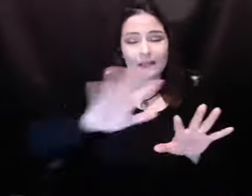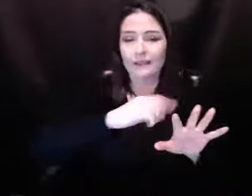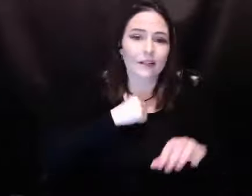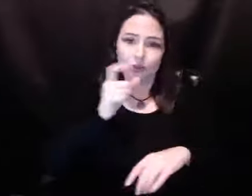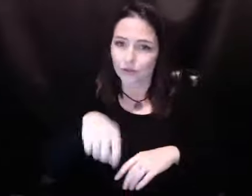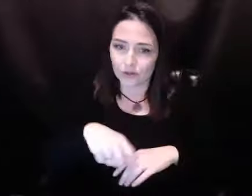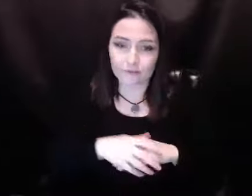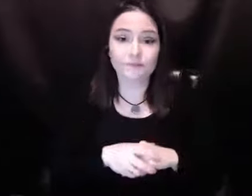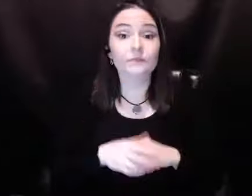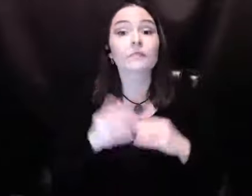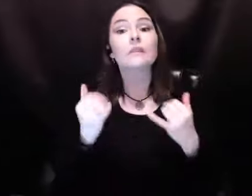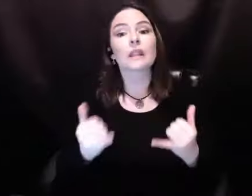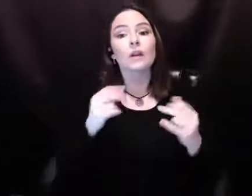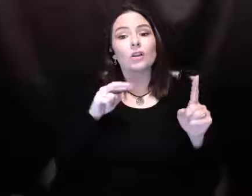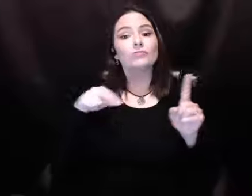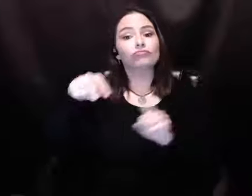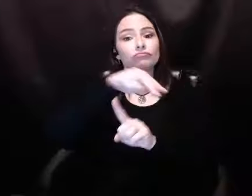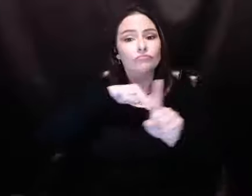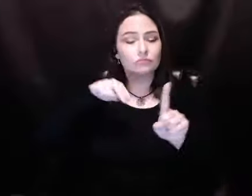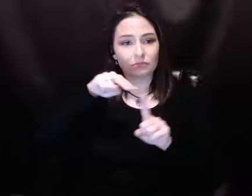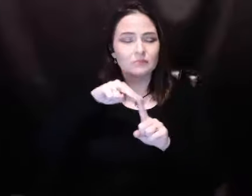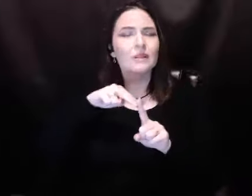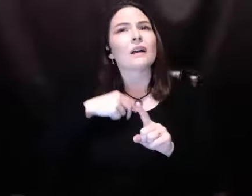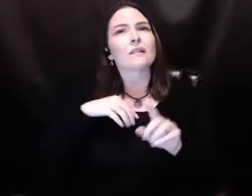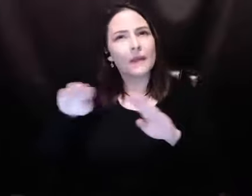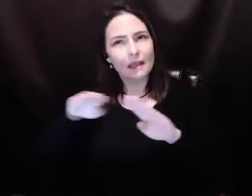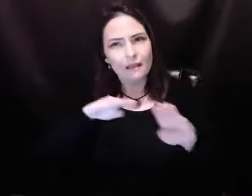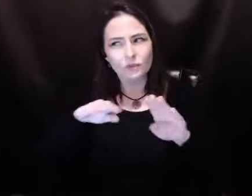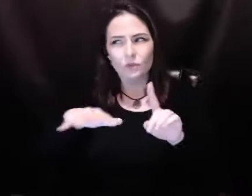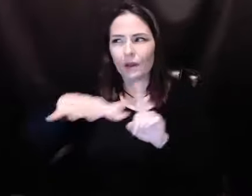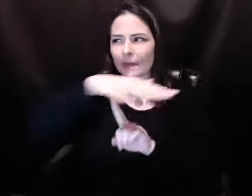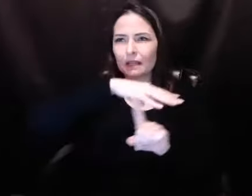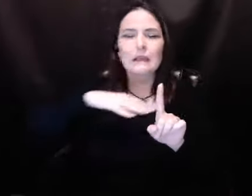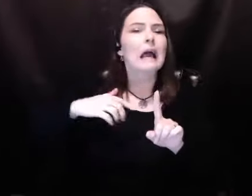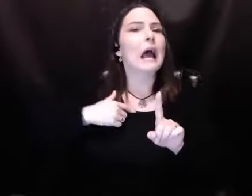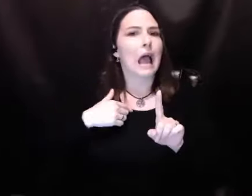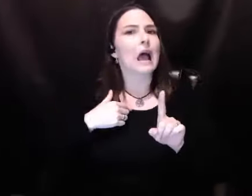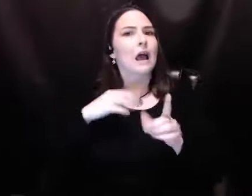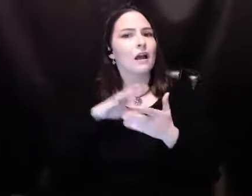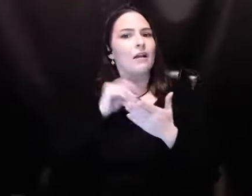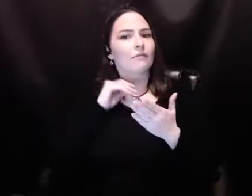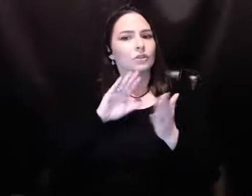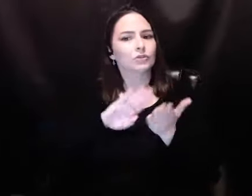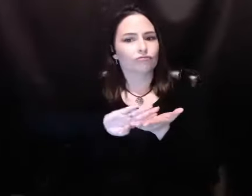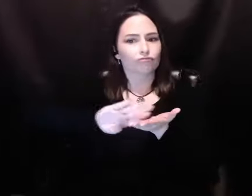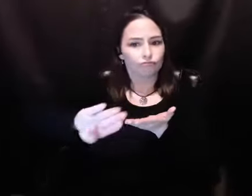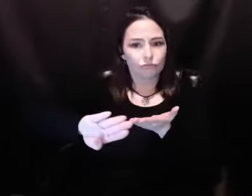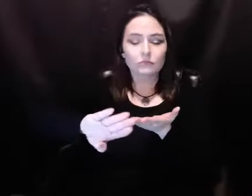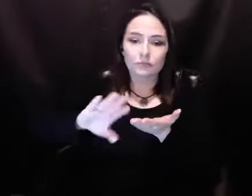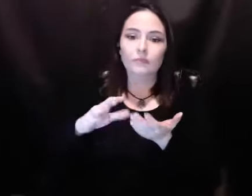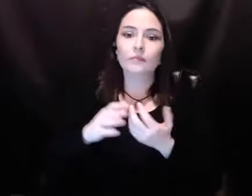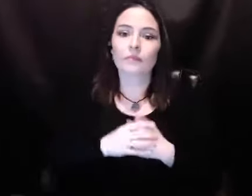high tolerance for unacceptable behavior and treatment. I never trusted anyone, so I became controlling and